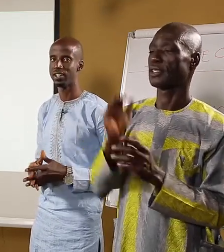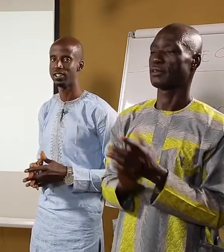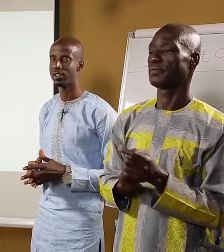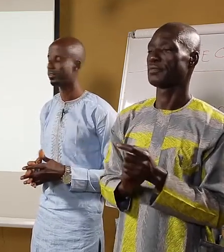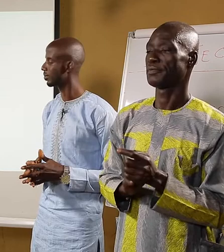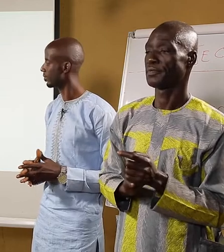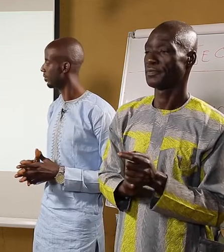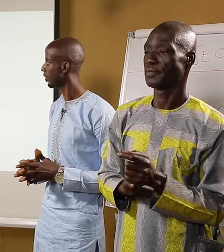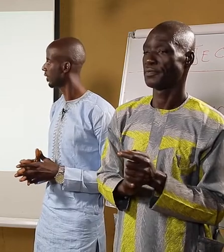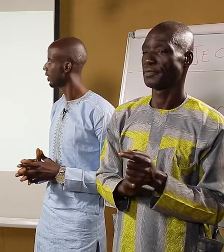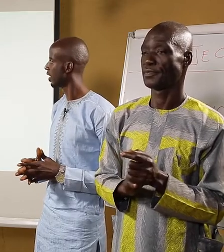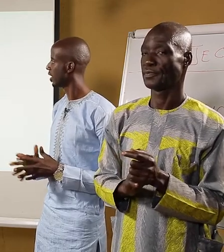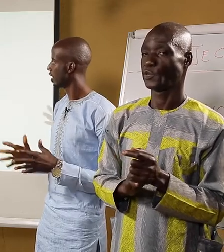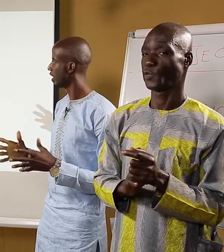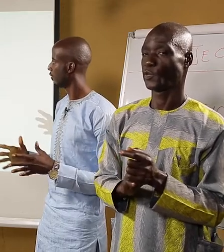40%.